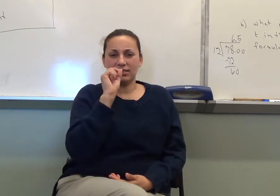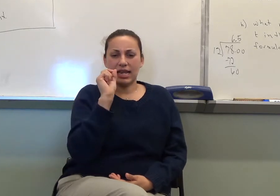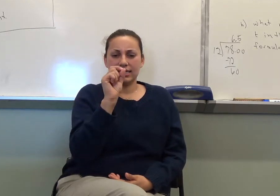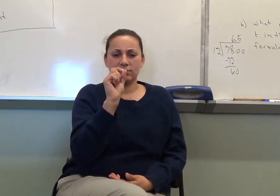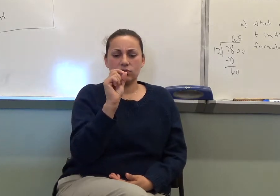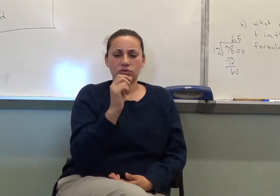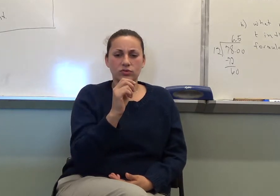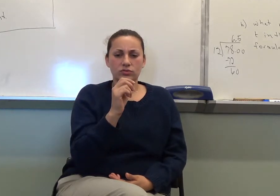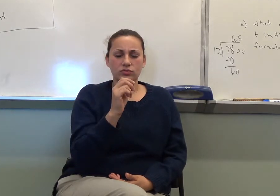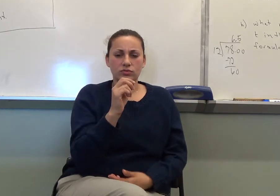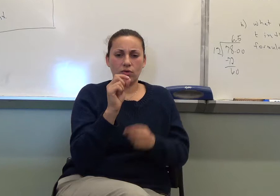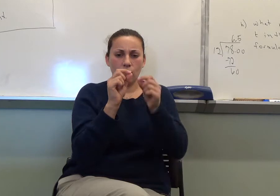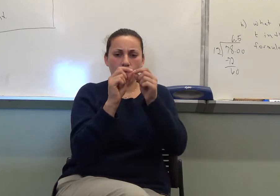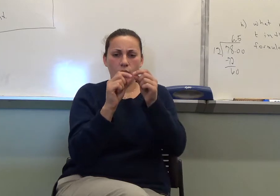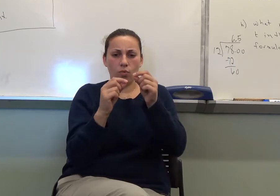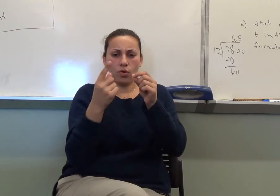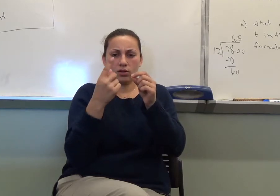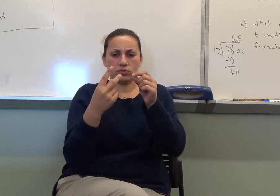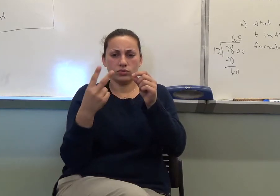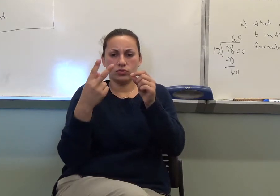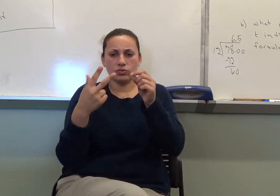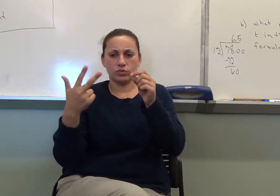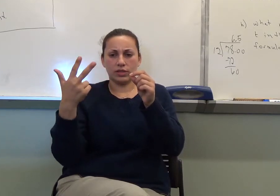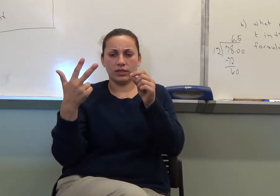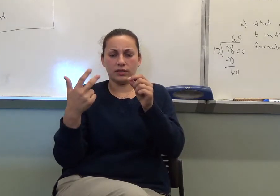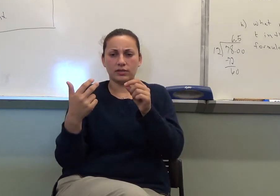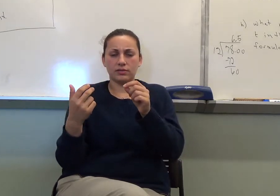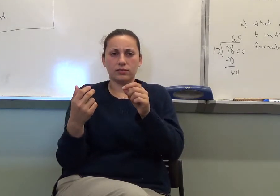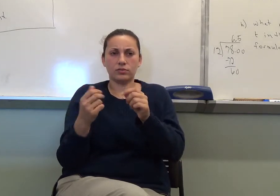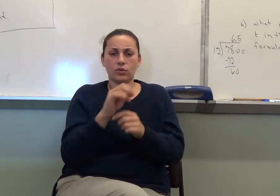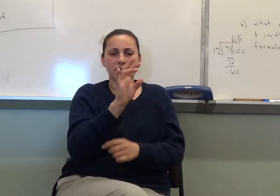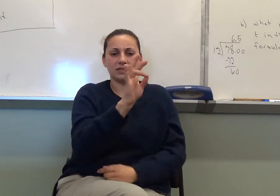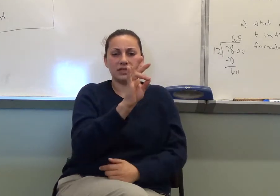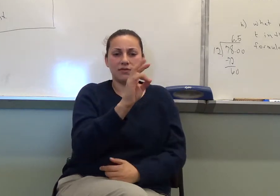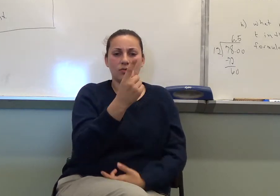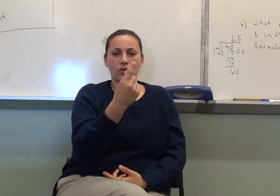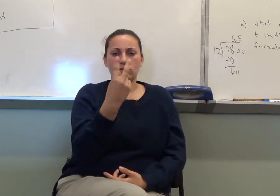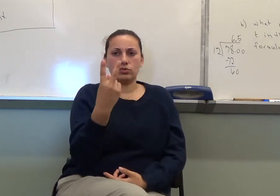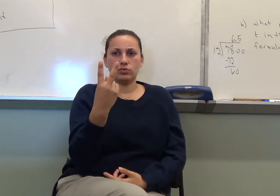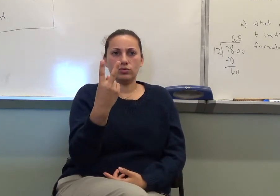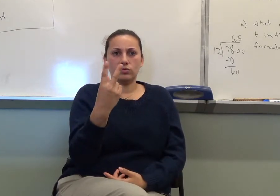2, 3, and it's going to be 7, 1, 2. So that A is equal to